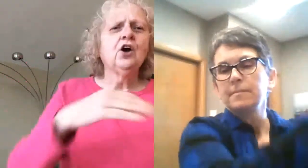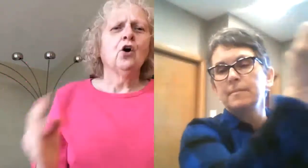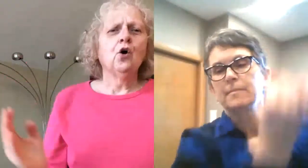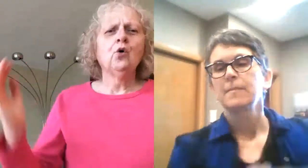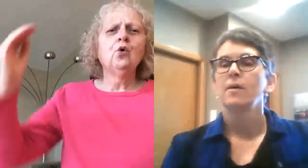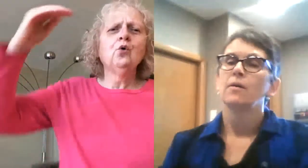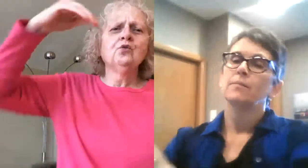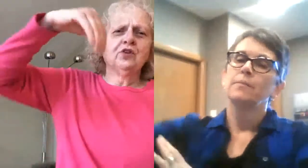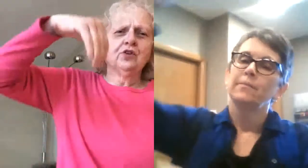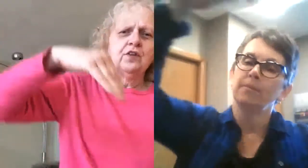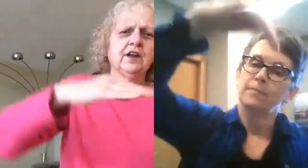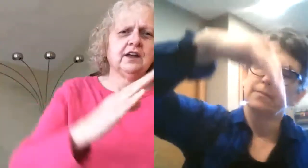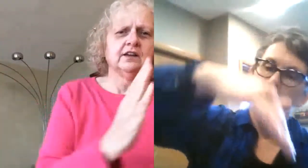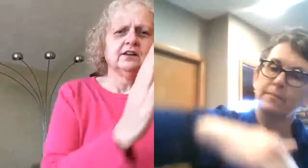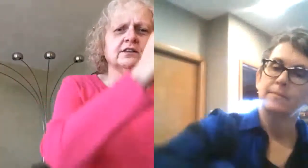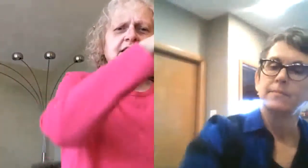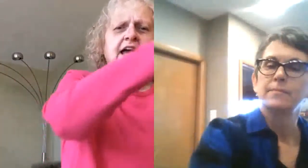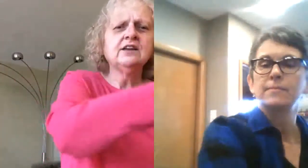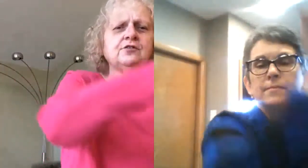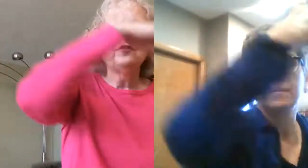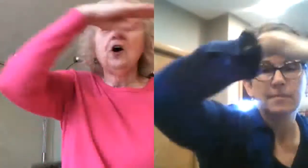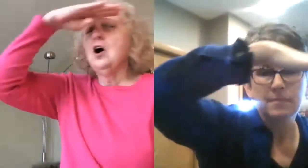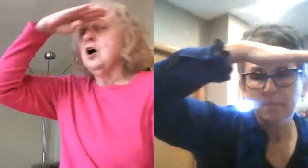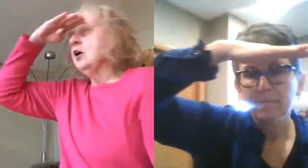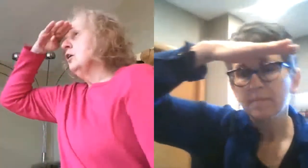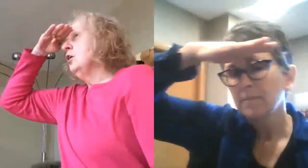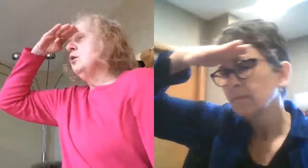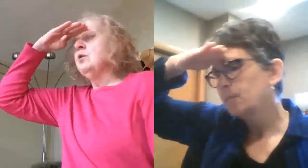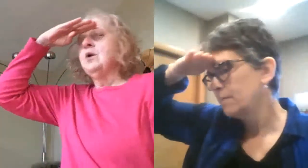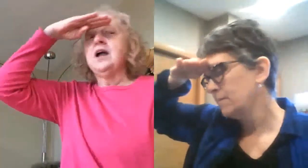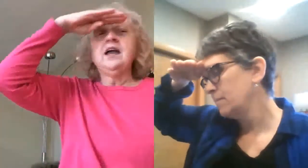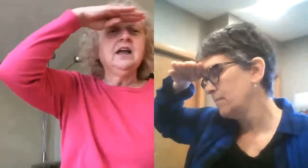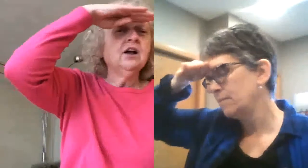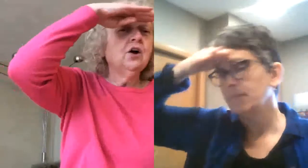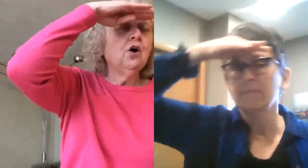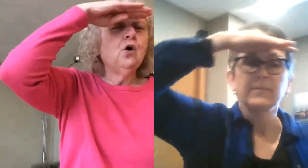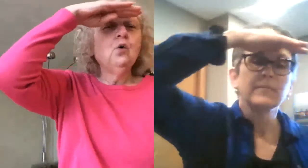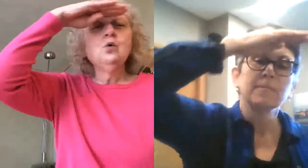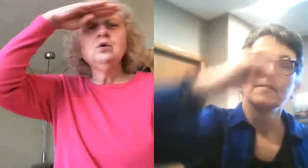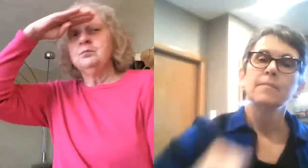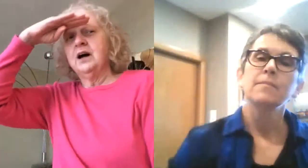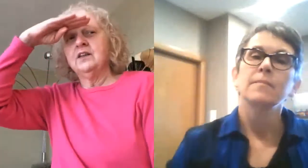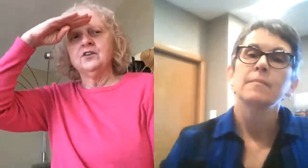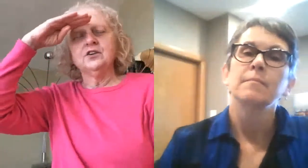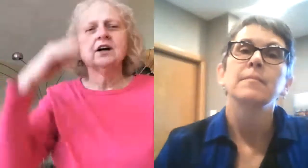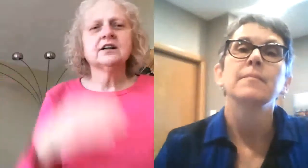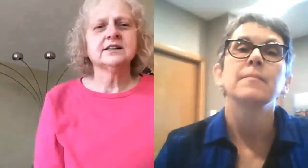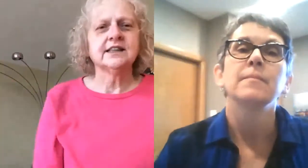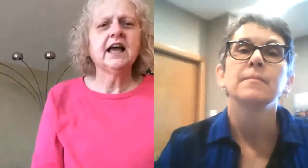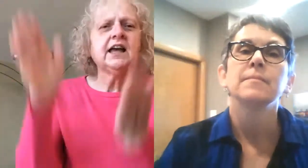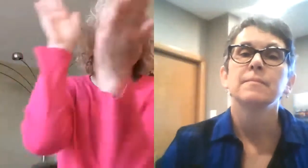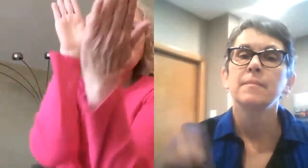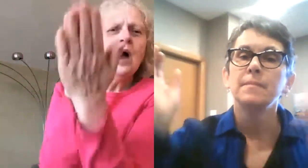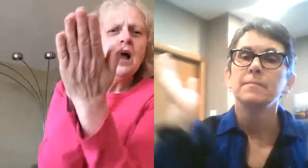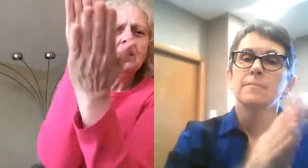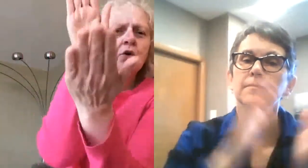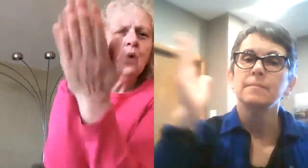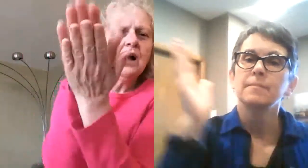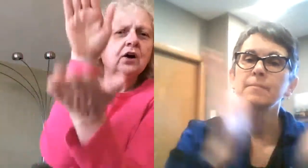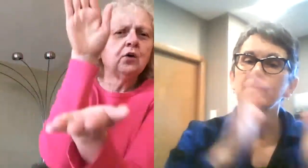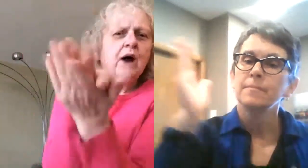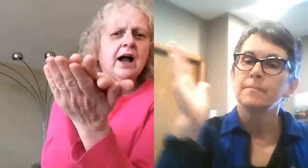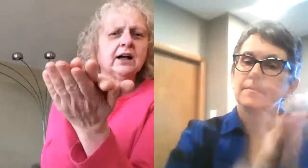day over the hills and far away. Old Mother Duck said